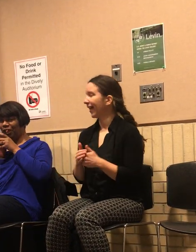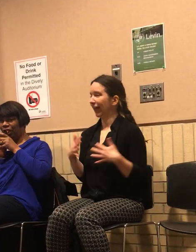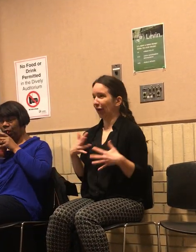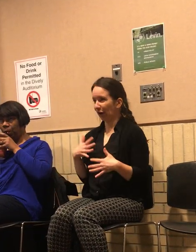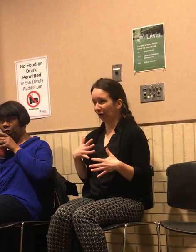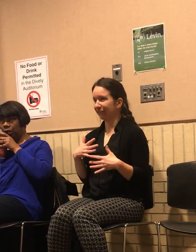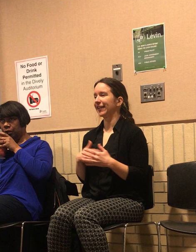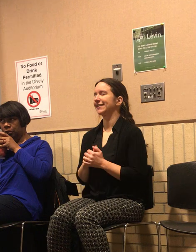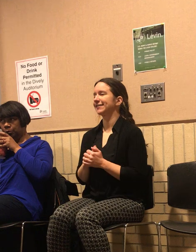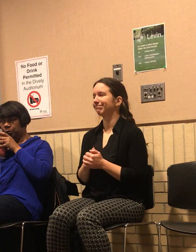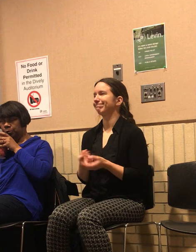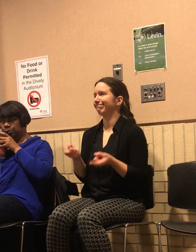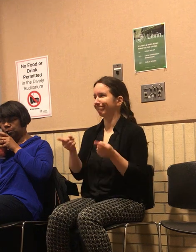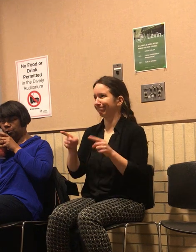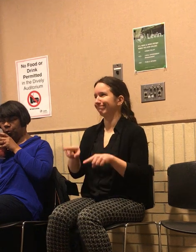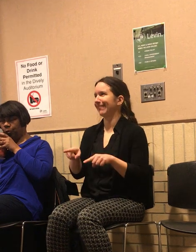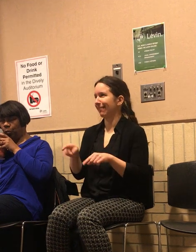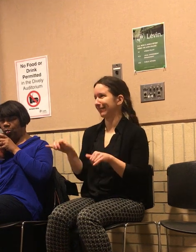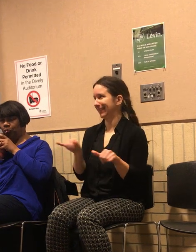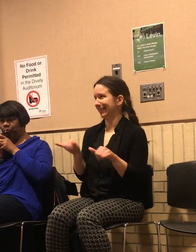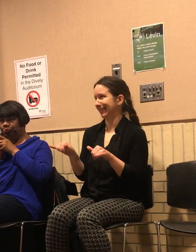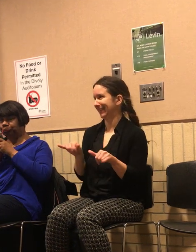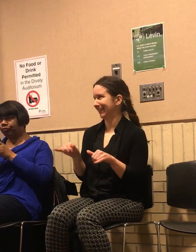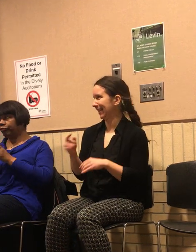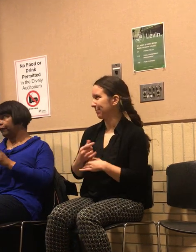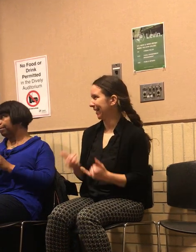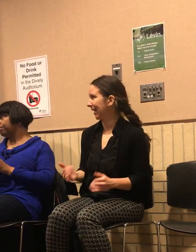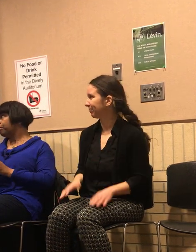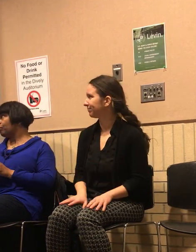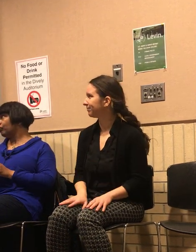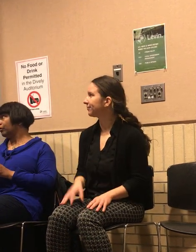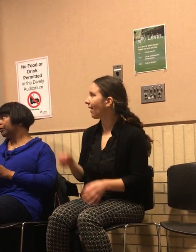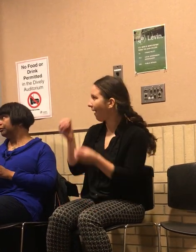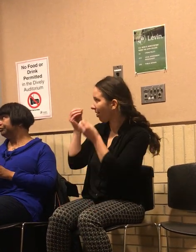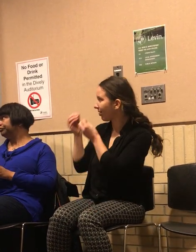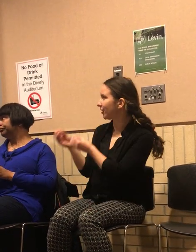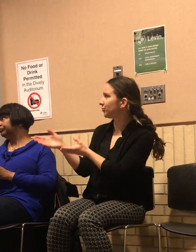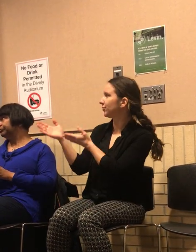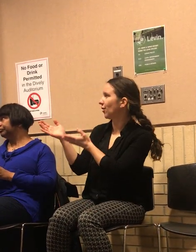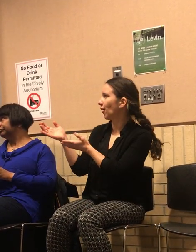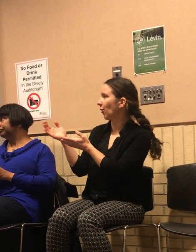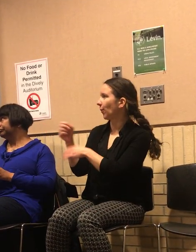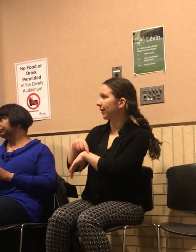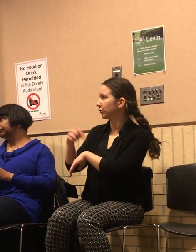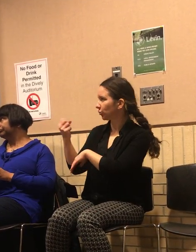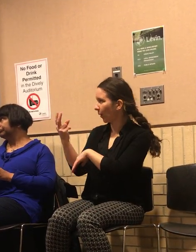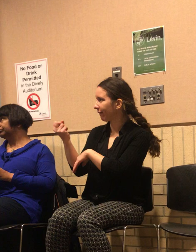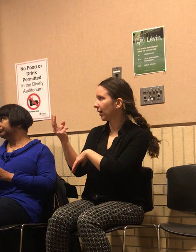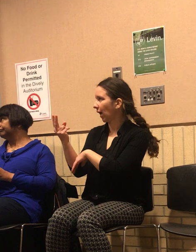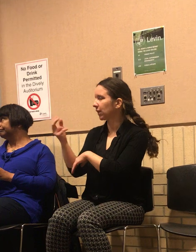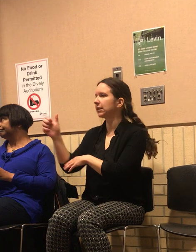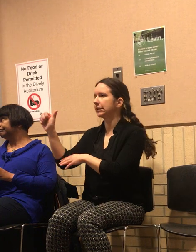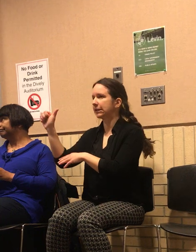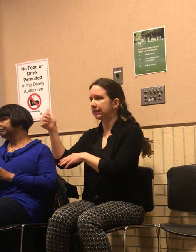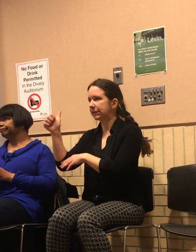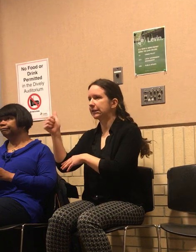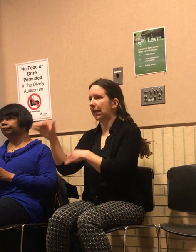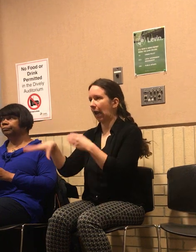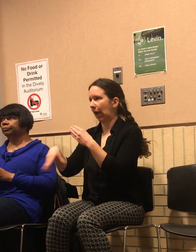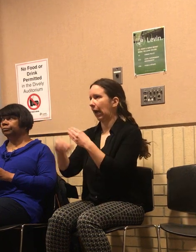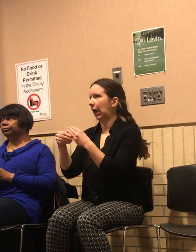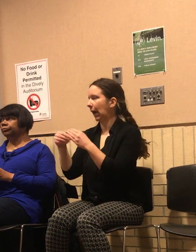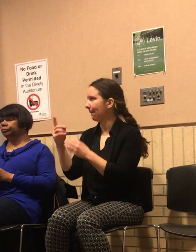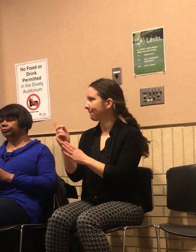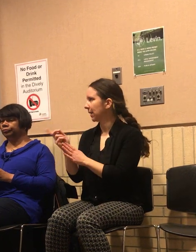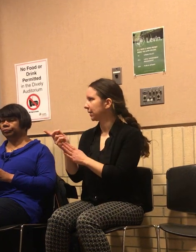well. So what time do we have, Phil? Usually I let you know when it's 12 o'clock, and then we have about 10 extra minutes after that. Okay,